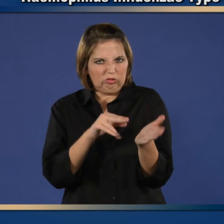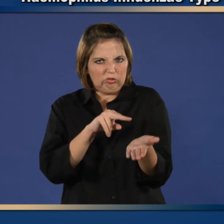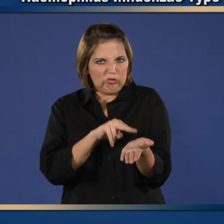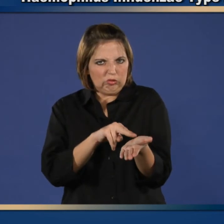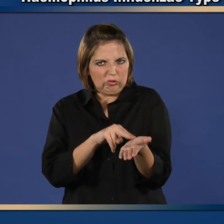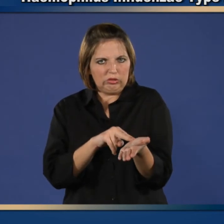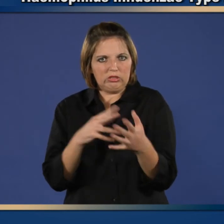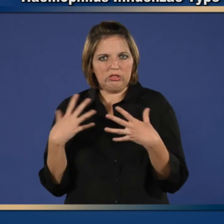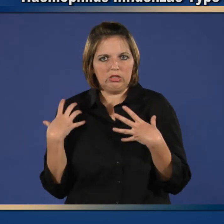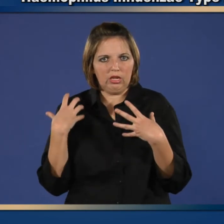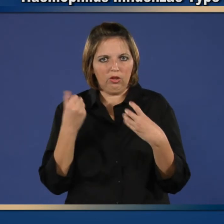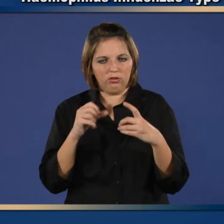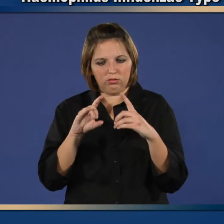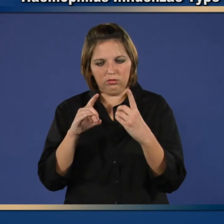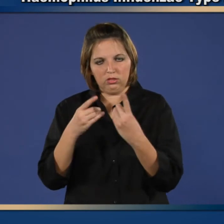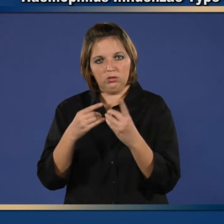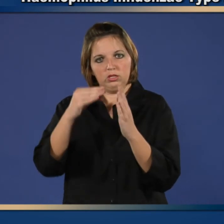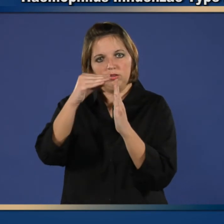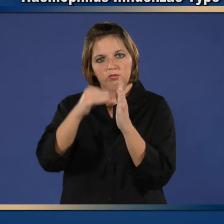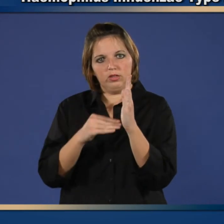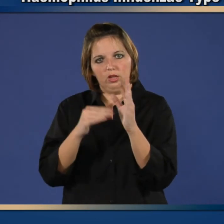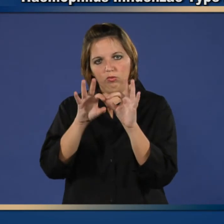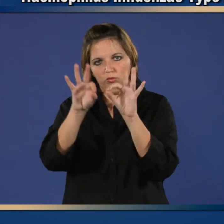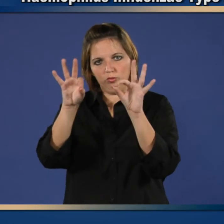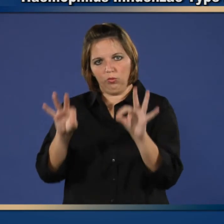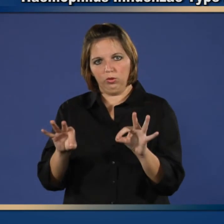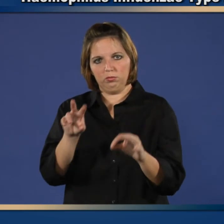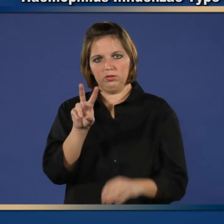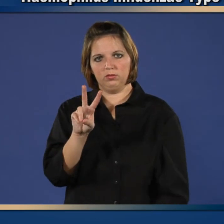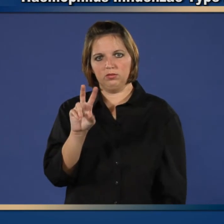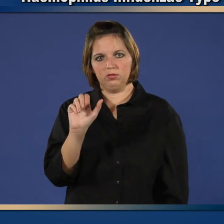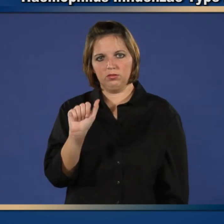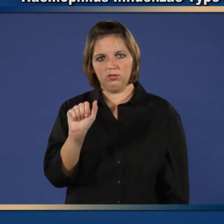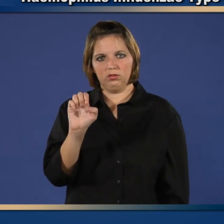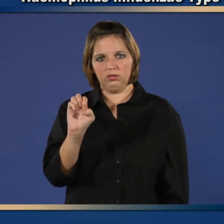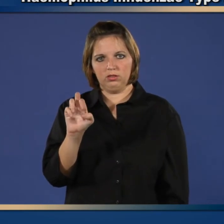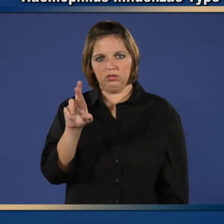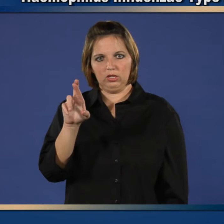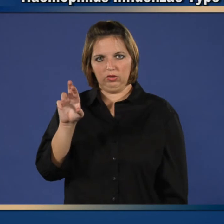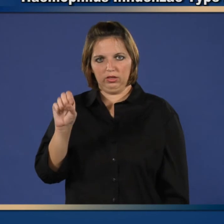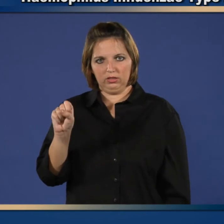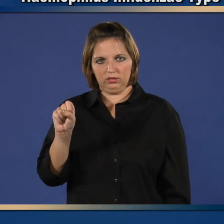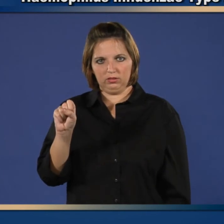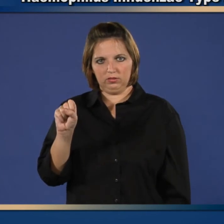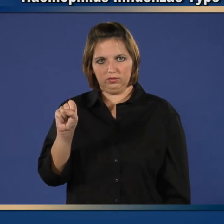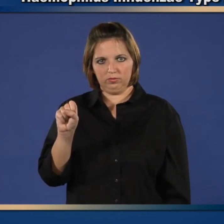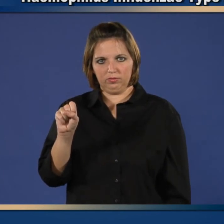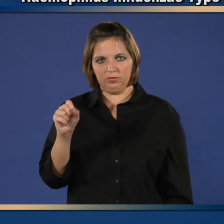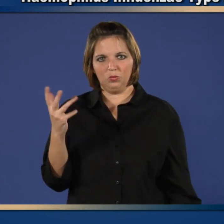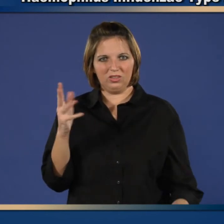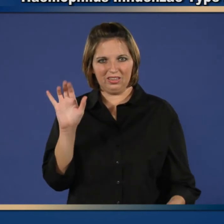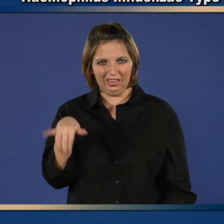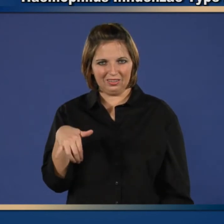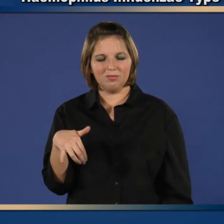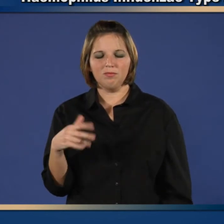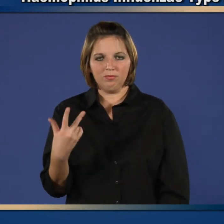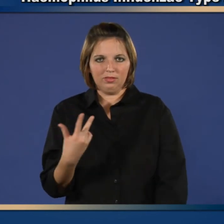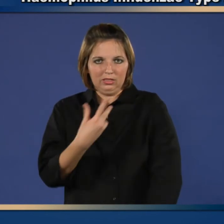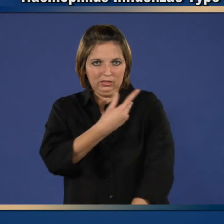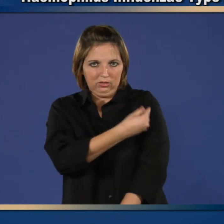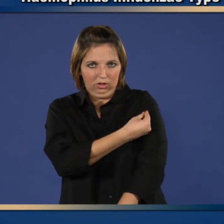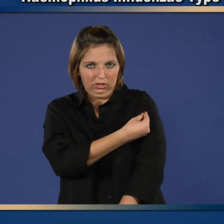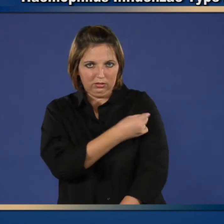Ask your doctor, nurse, or health department to report the reaction by filing a Vaccine